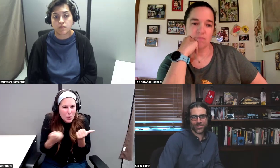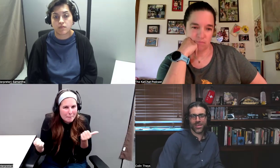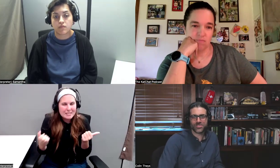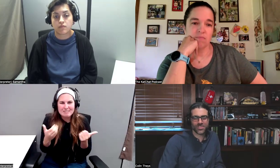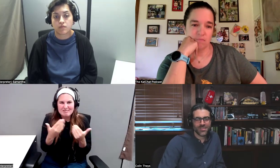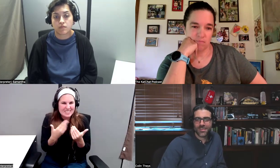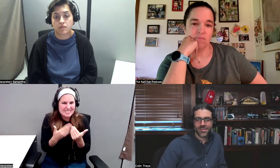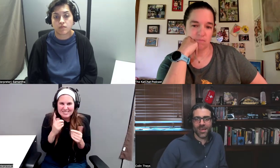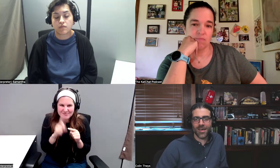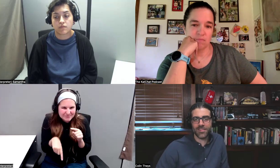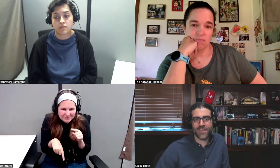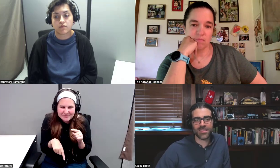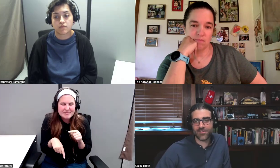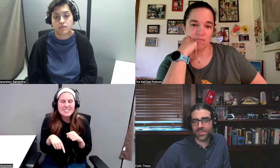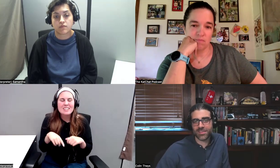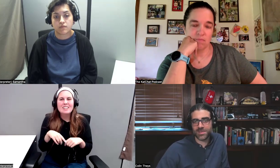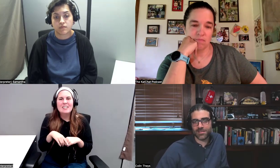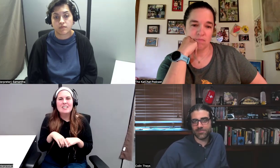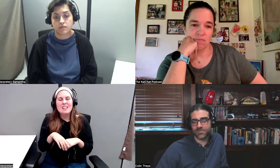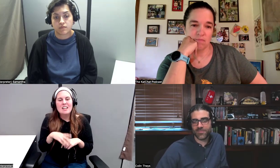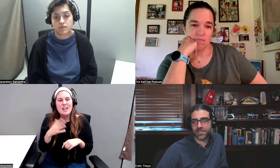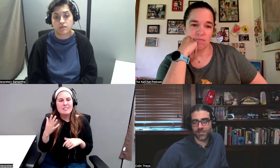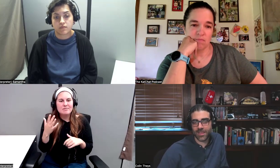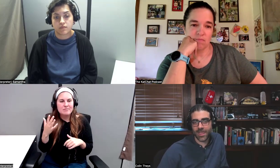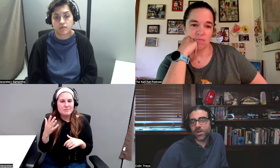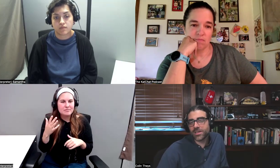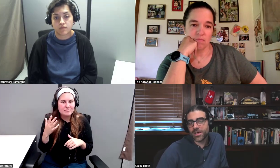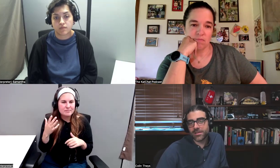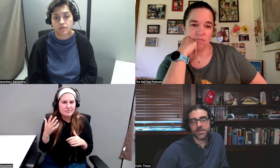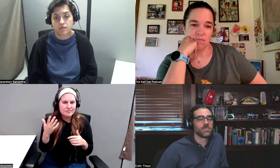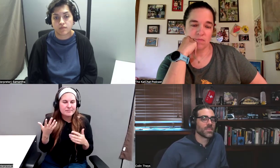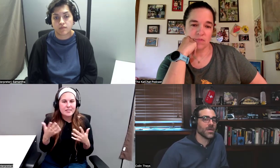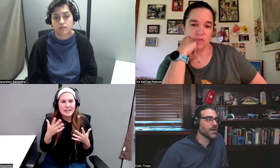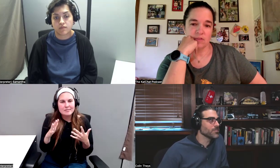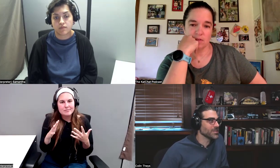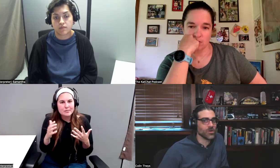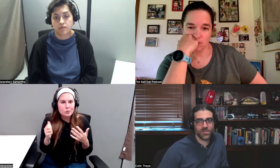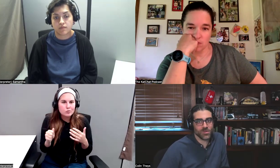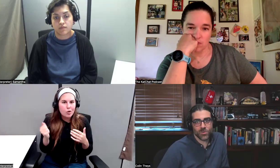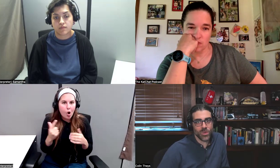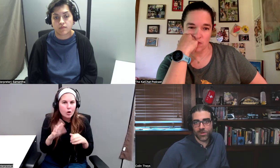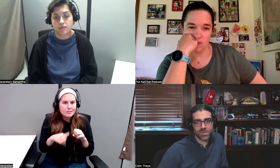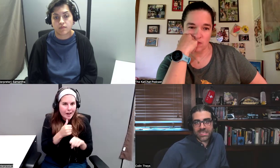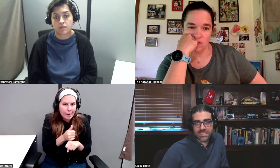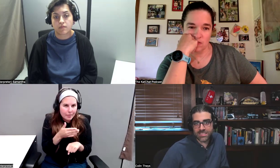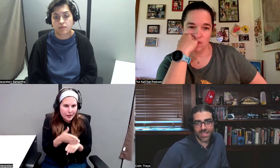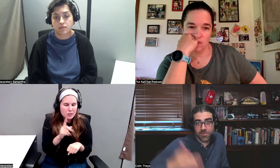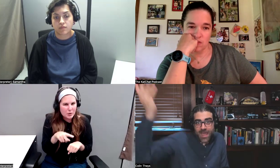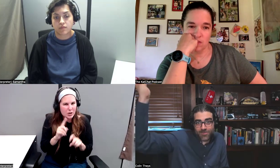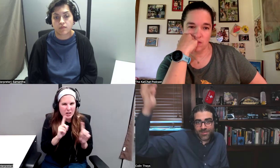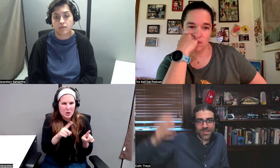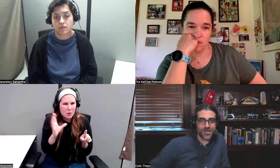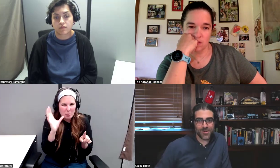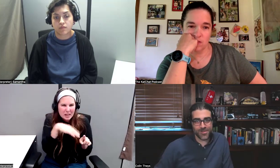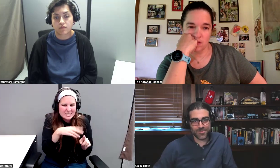getting out for lunch. And the fact that everything had to be faked to look like Antarctica. We had to go to these really weird places, top